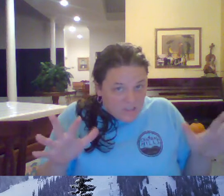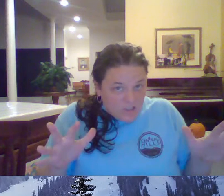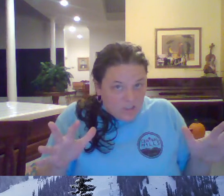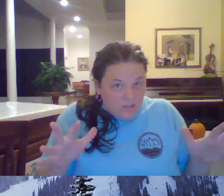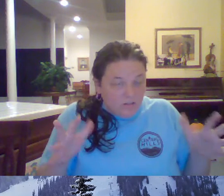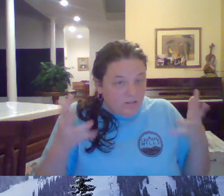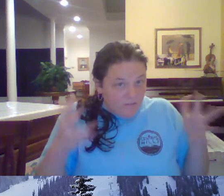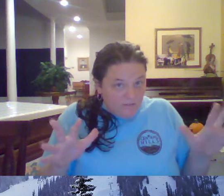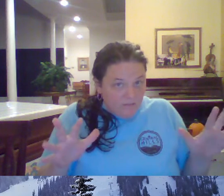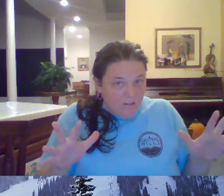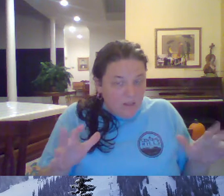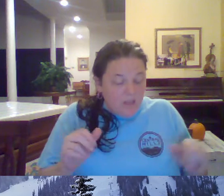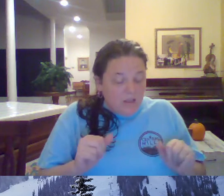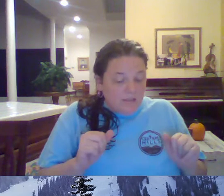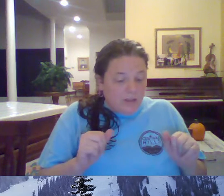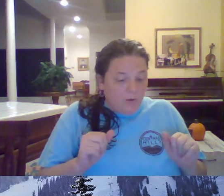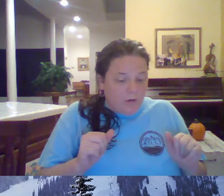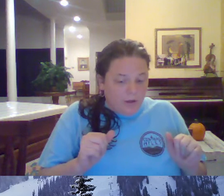finished.